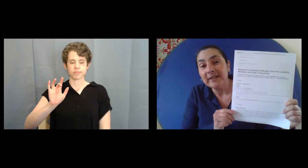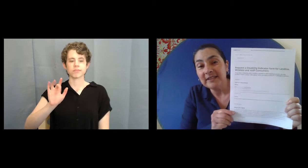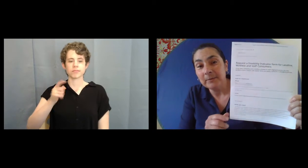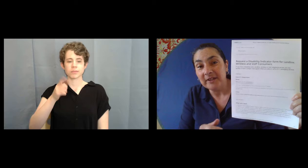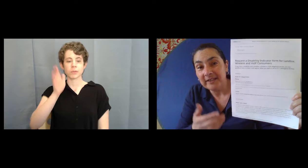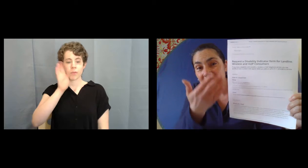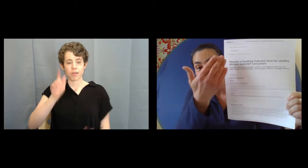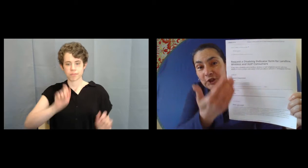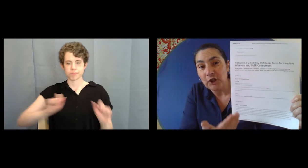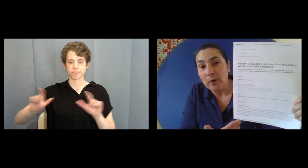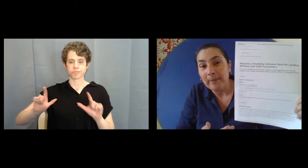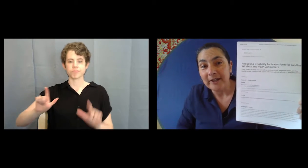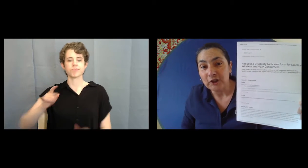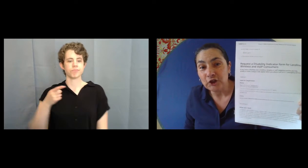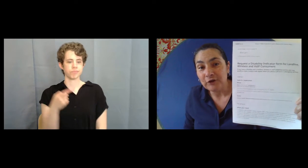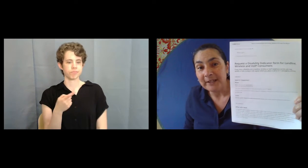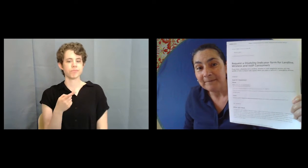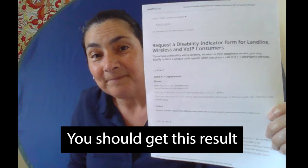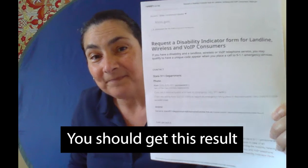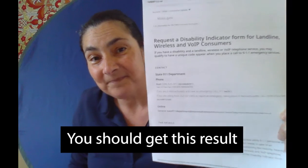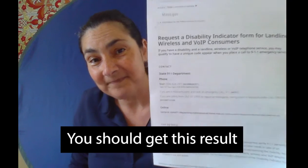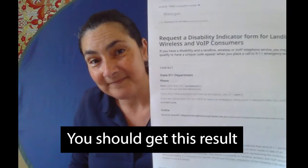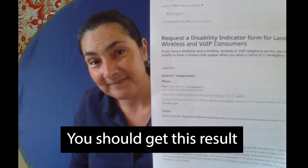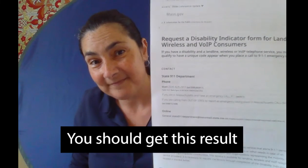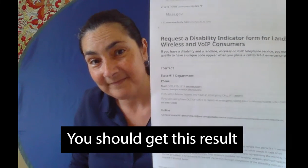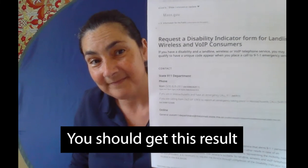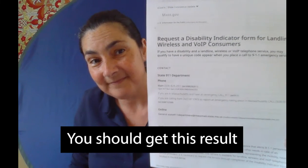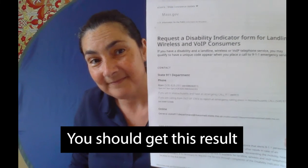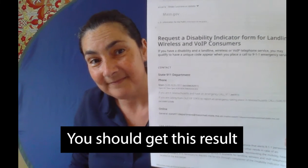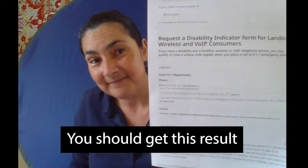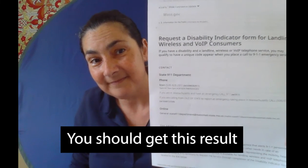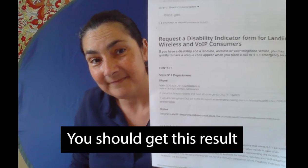and something similar to this will show up on your screen.